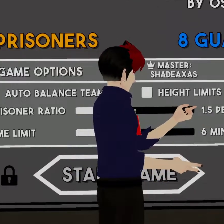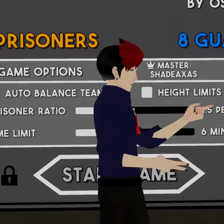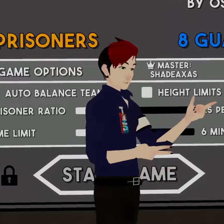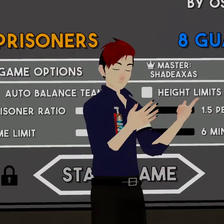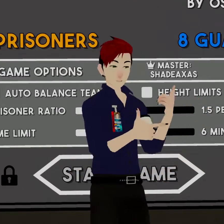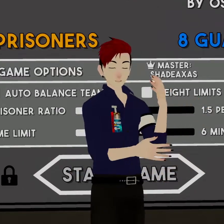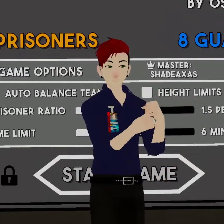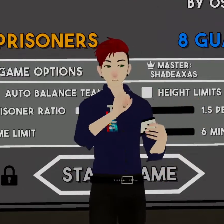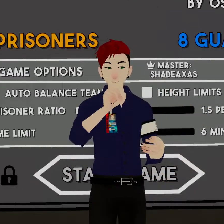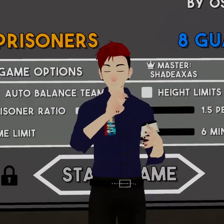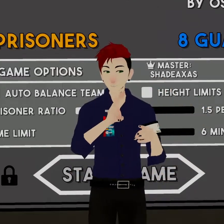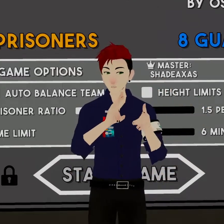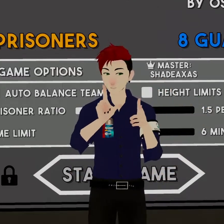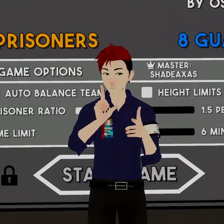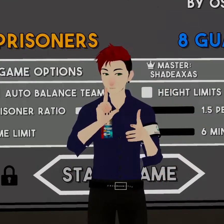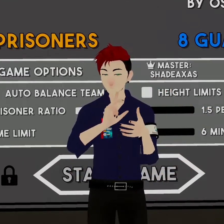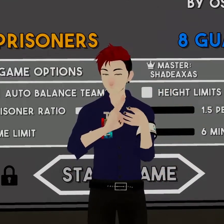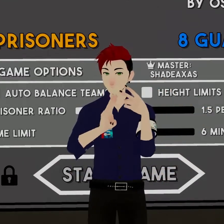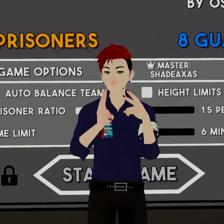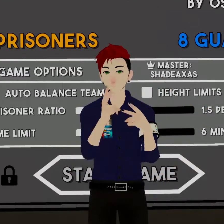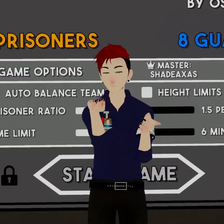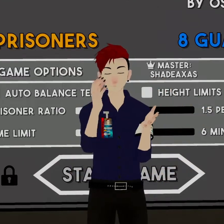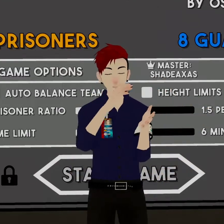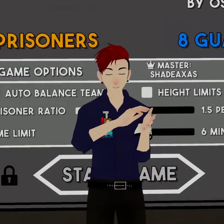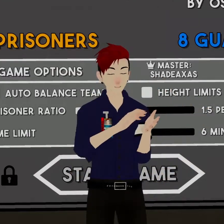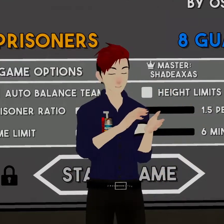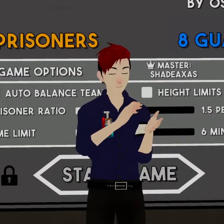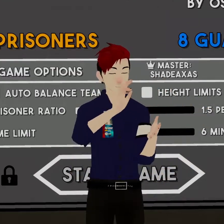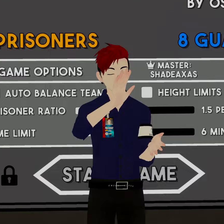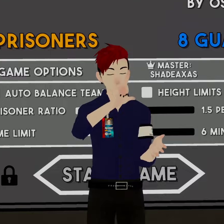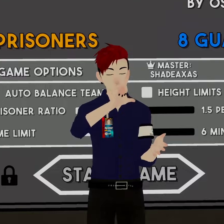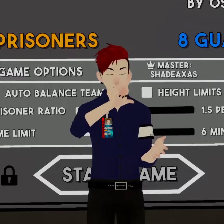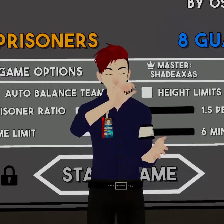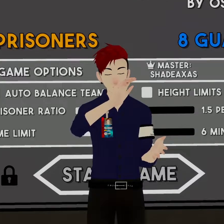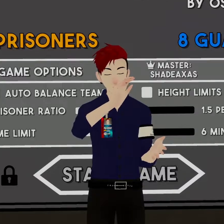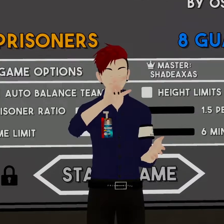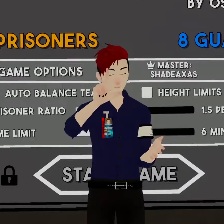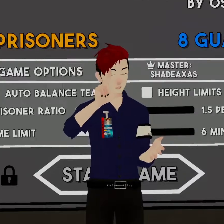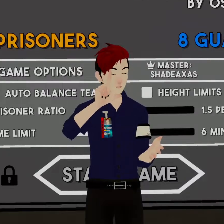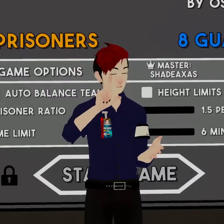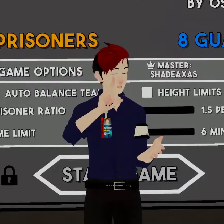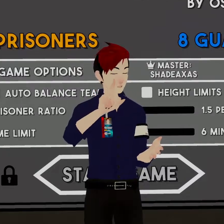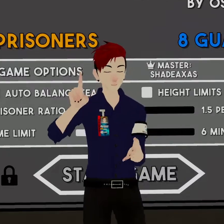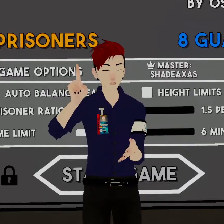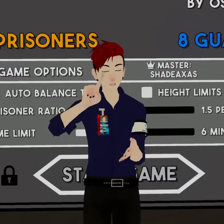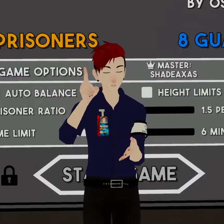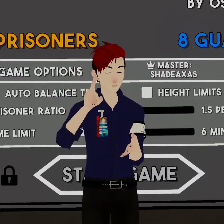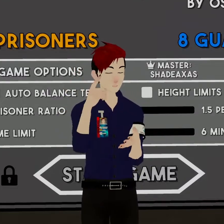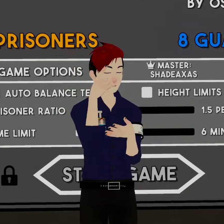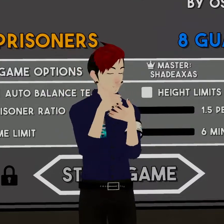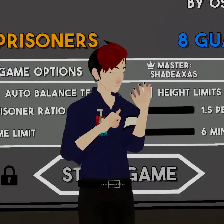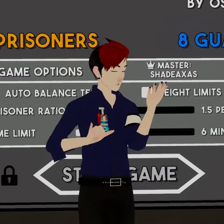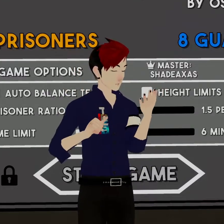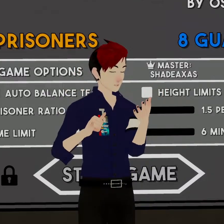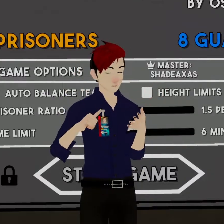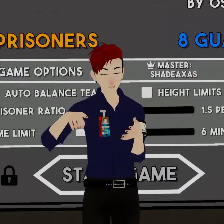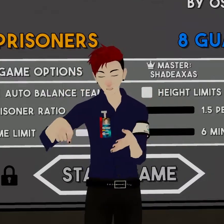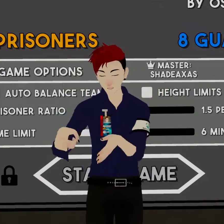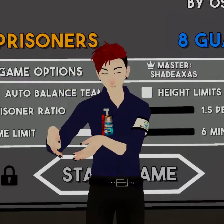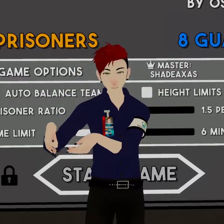And it says sewer, but again, that's just going to be a classifier of where it is, what it looks like. It's going to be a